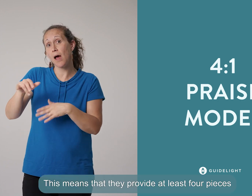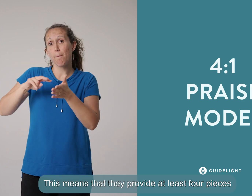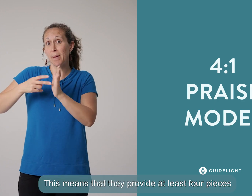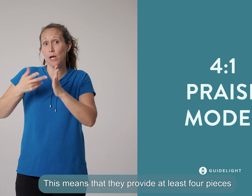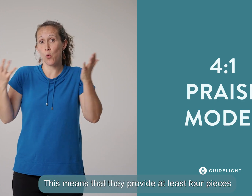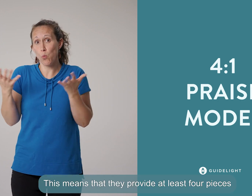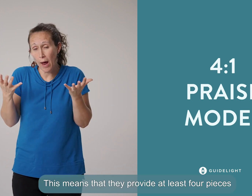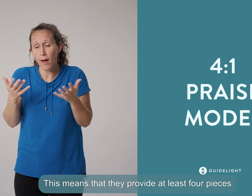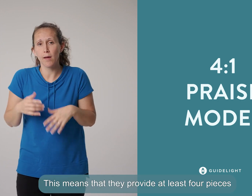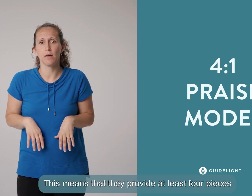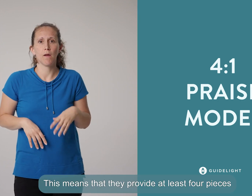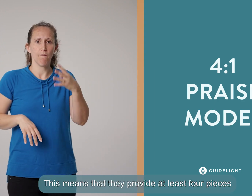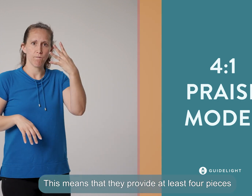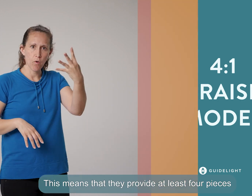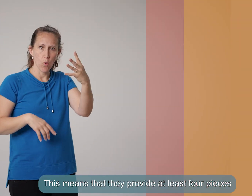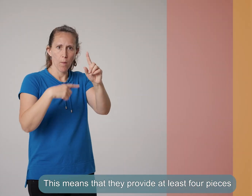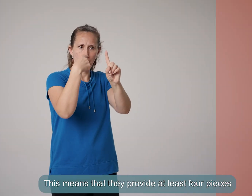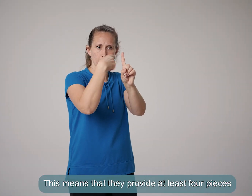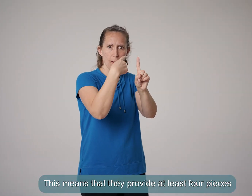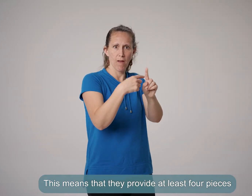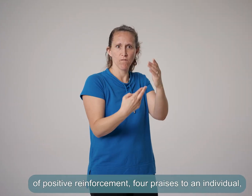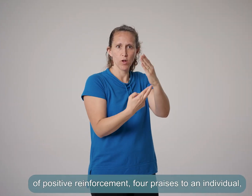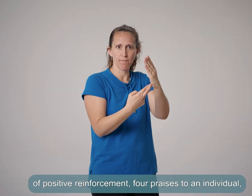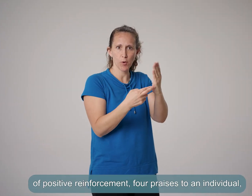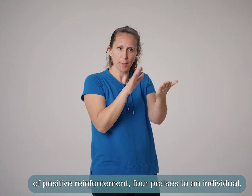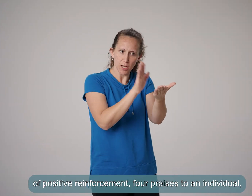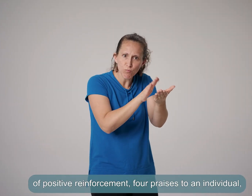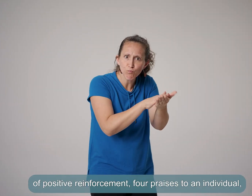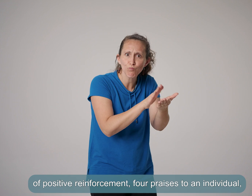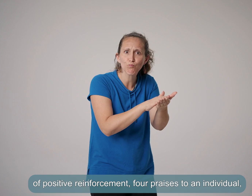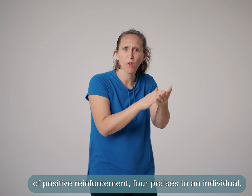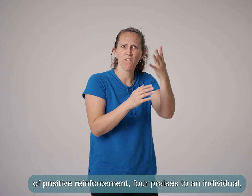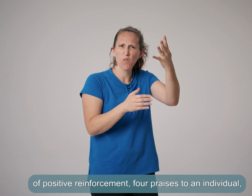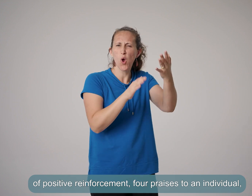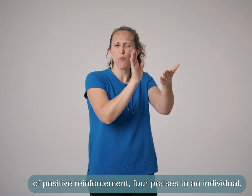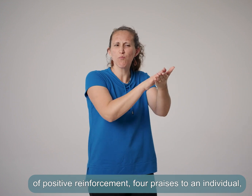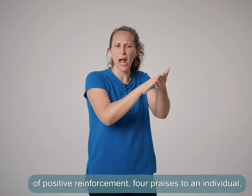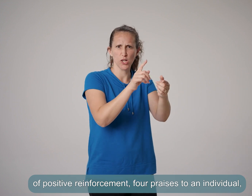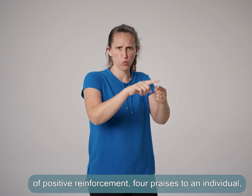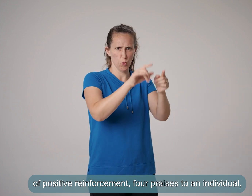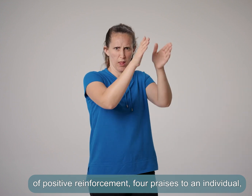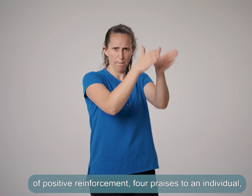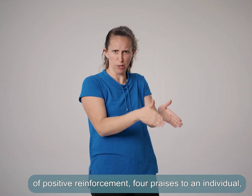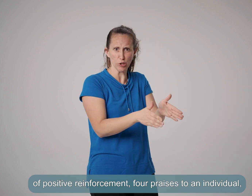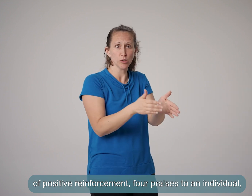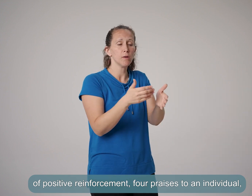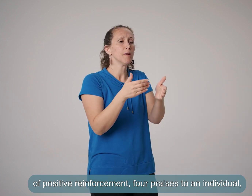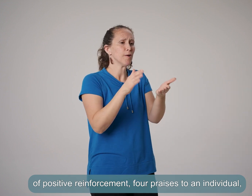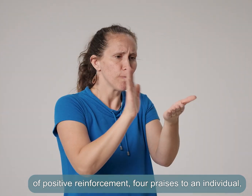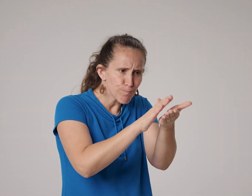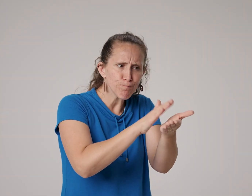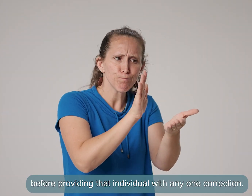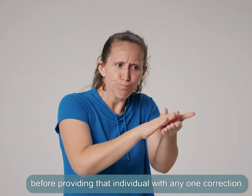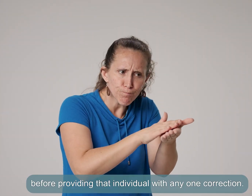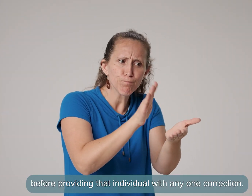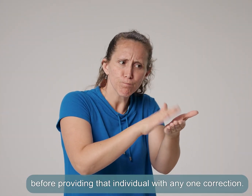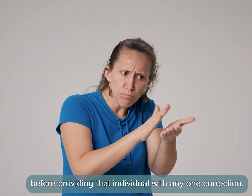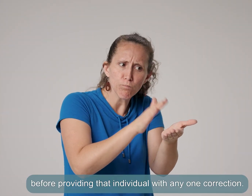This means that they provide at least 4 pieces of positive reinforcement, 4 praises to an individual, before providing